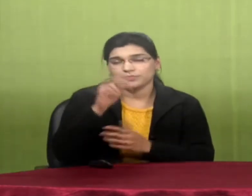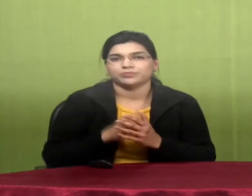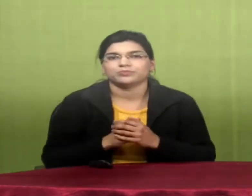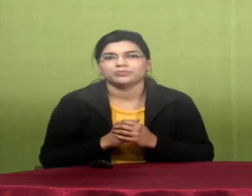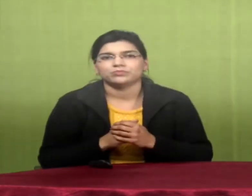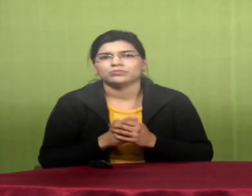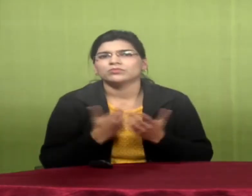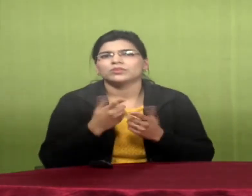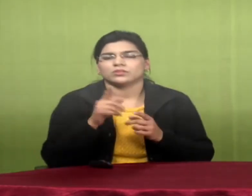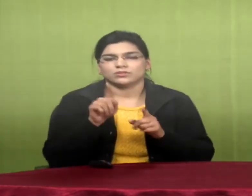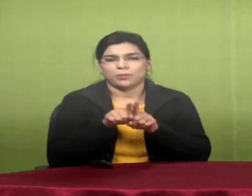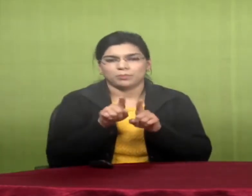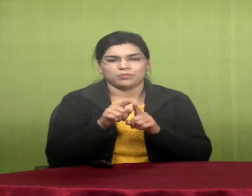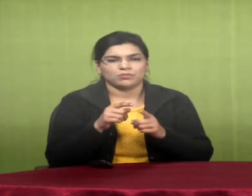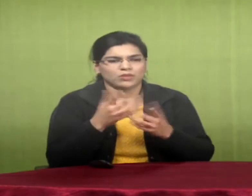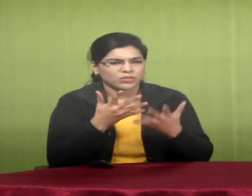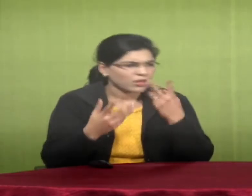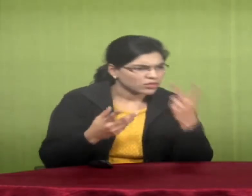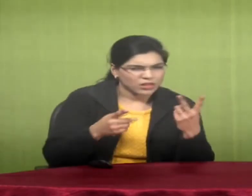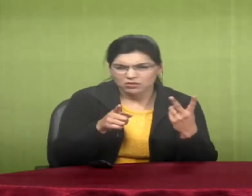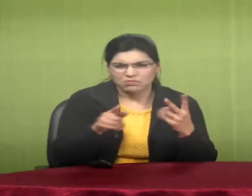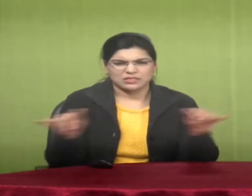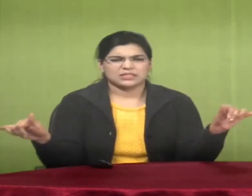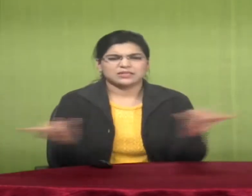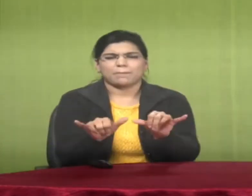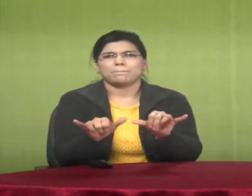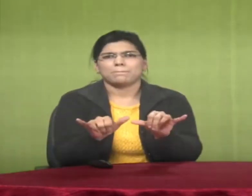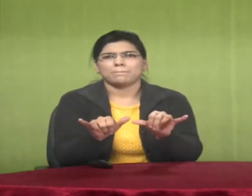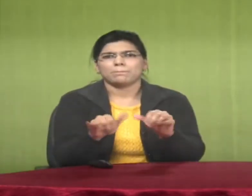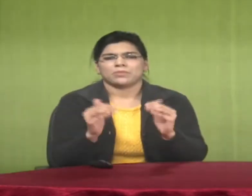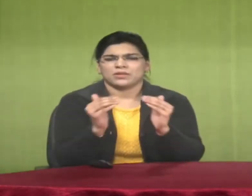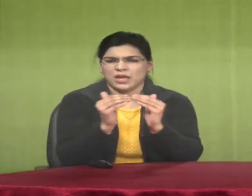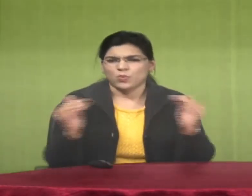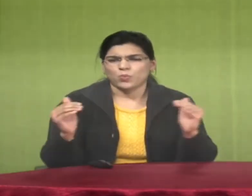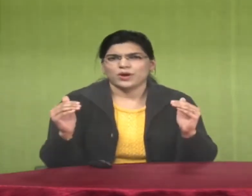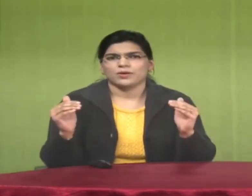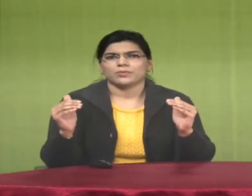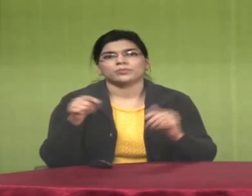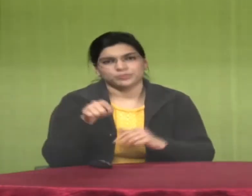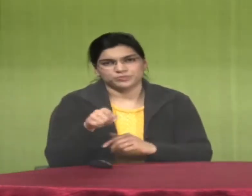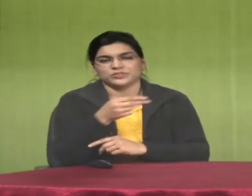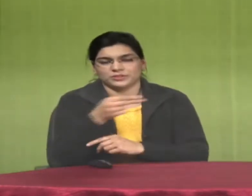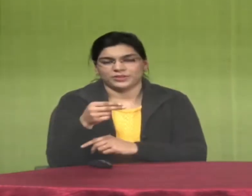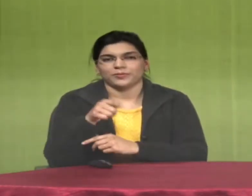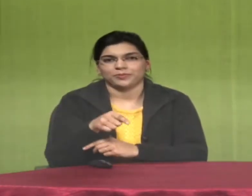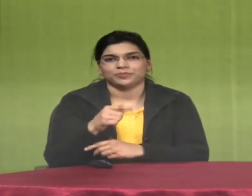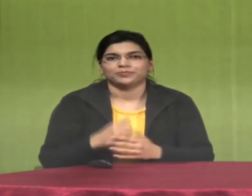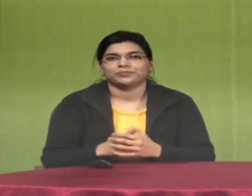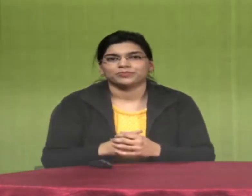12th word is as just as fair. It is a simile.